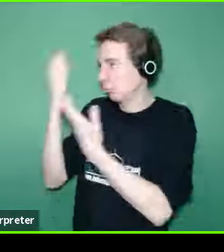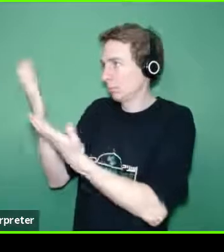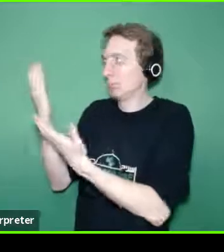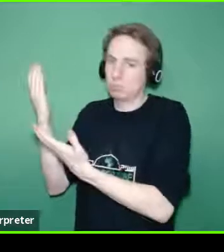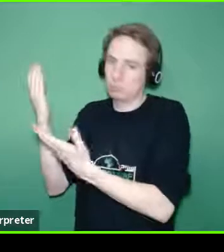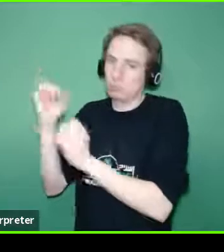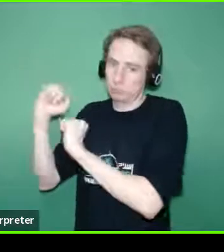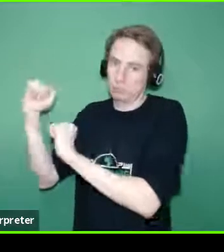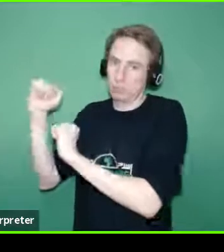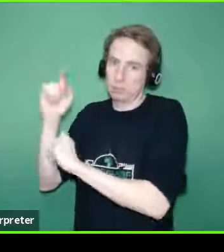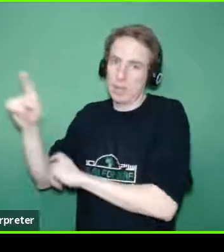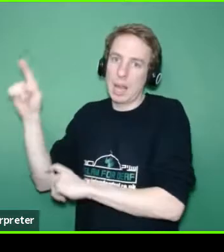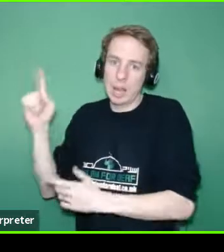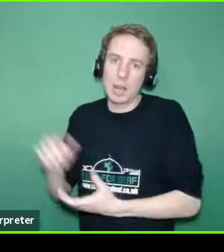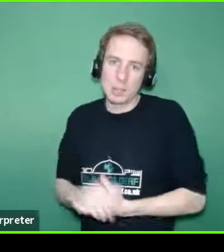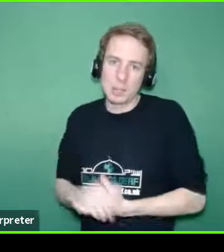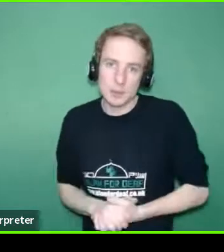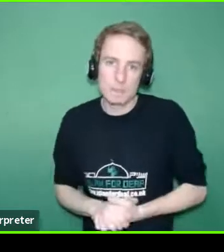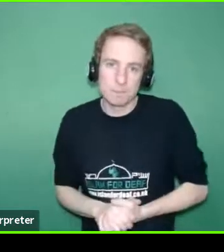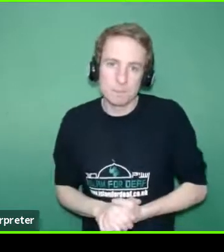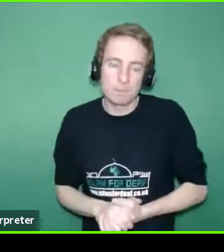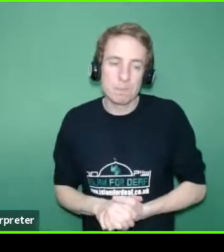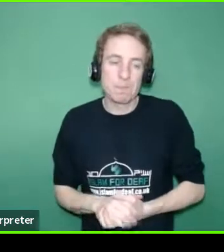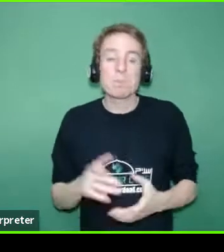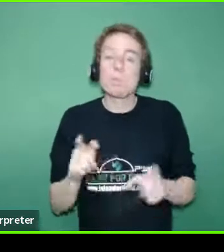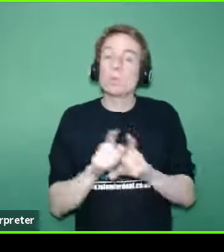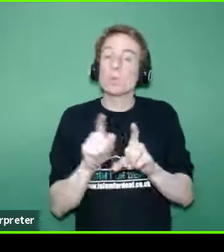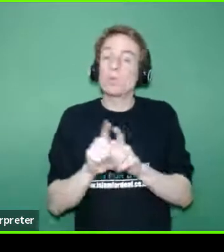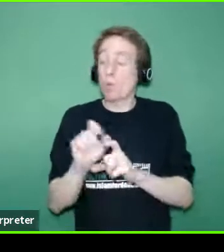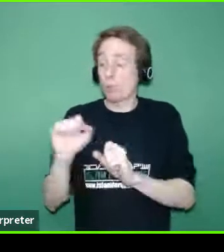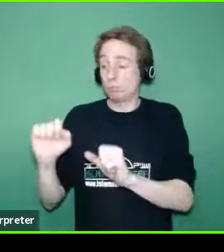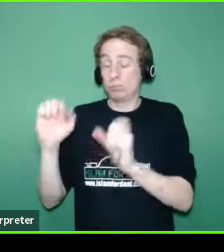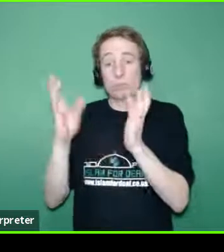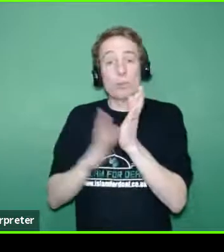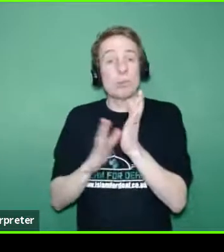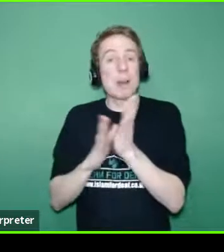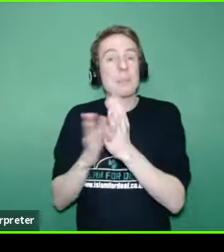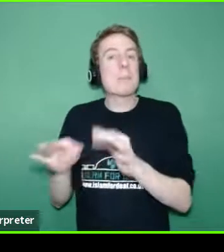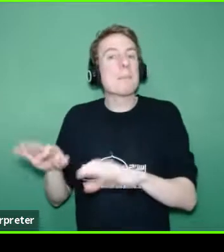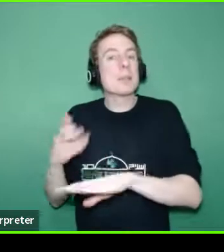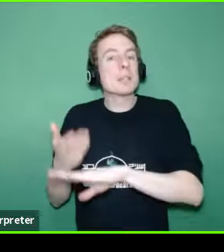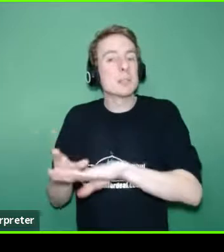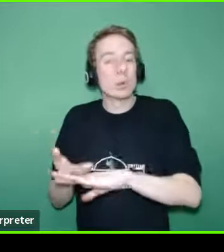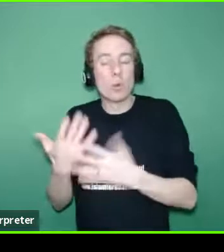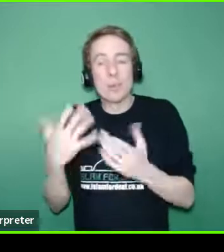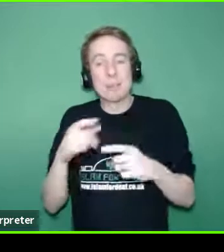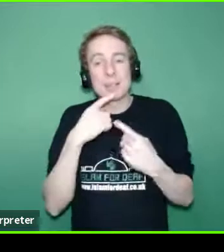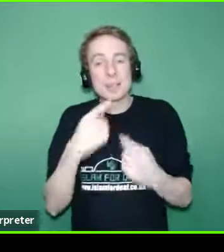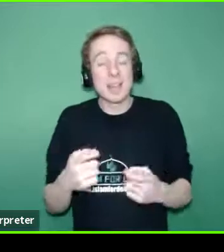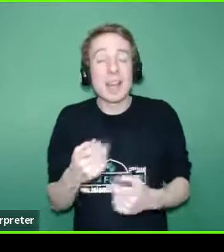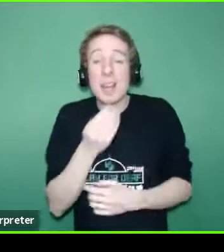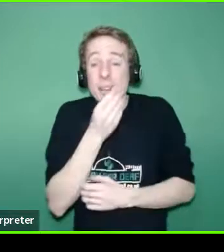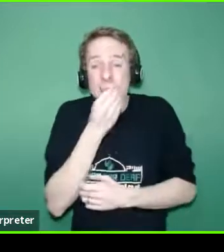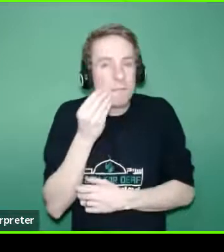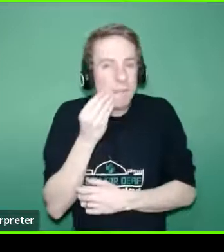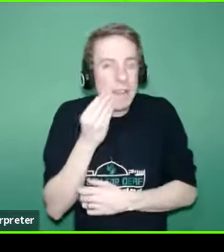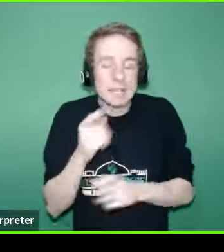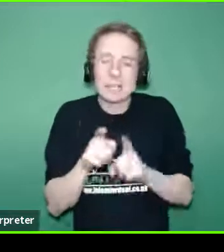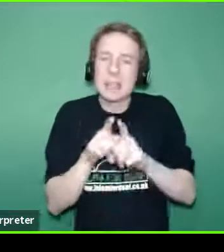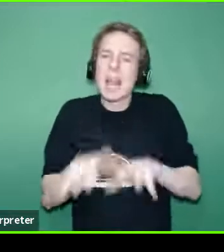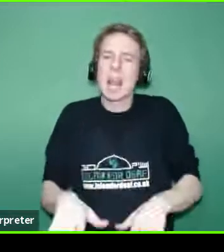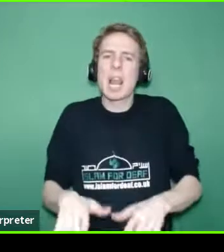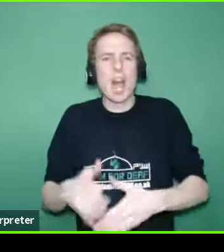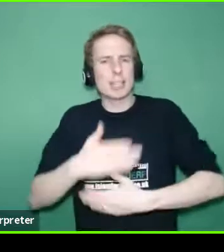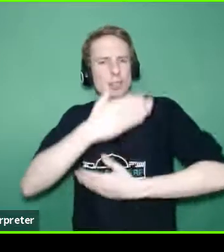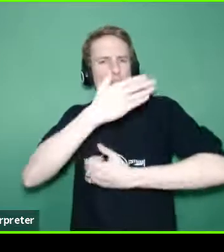fasting is a shield, because it's something that protects the individual from sins and it elevates the person,